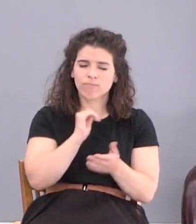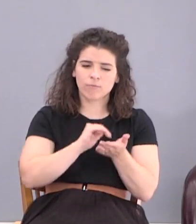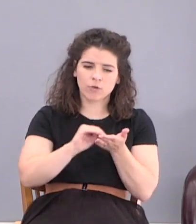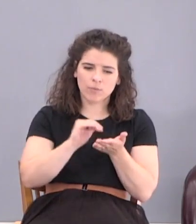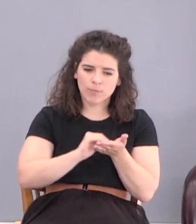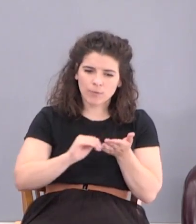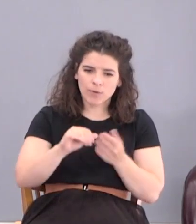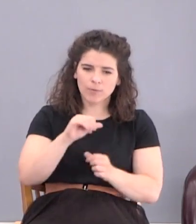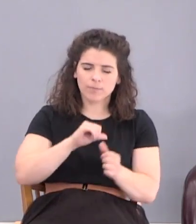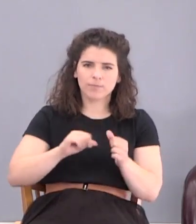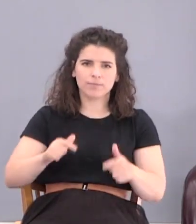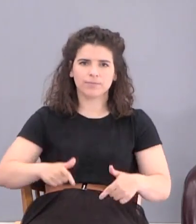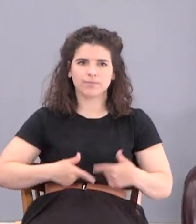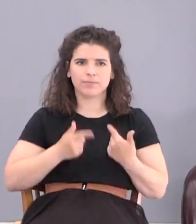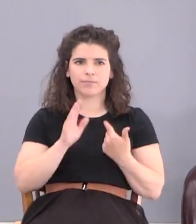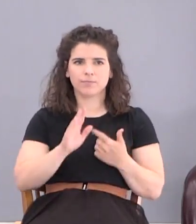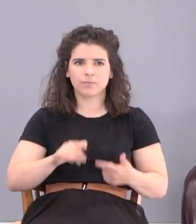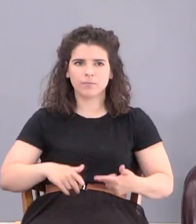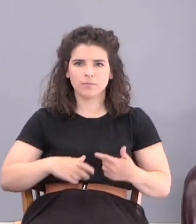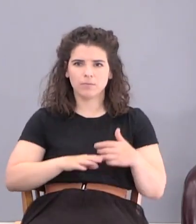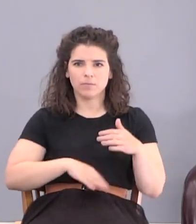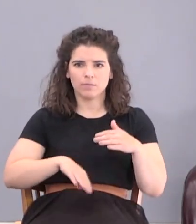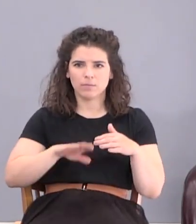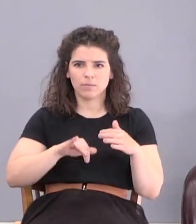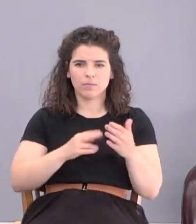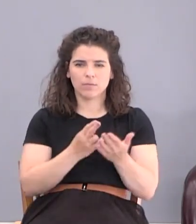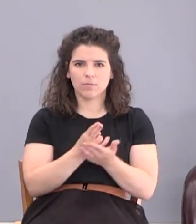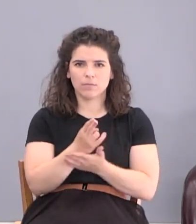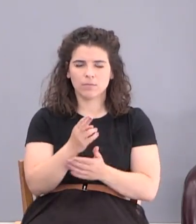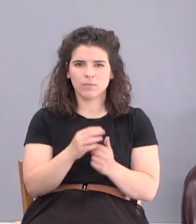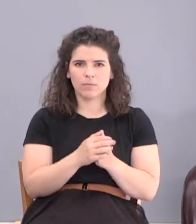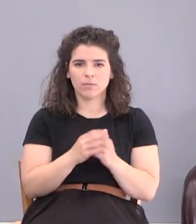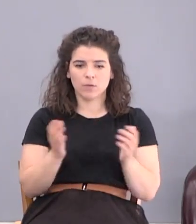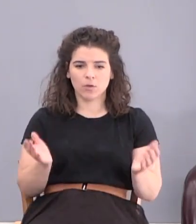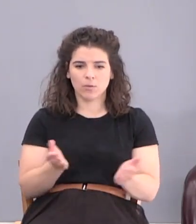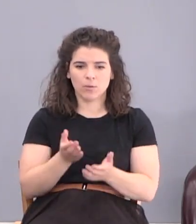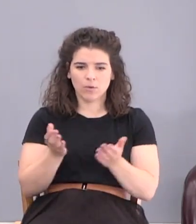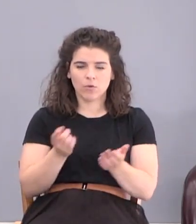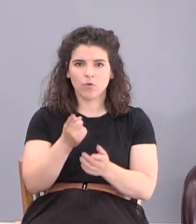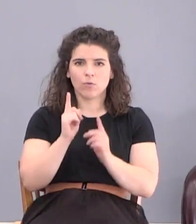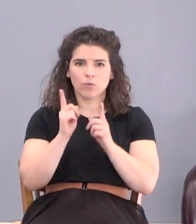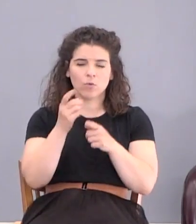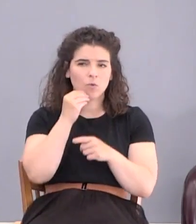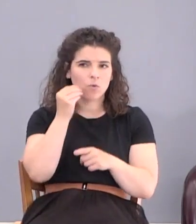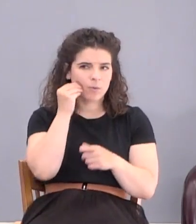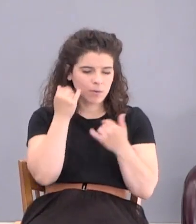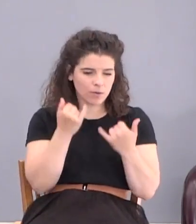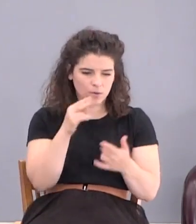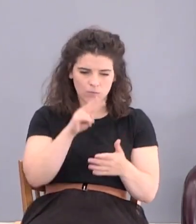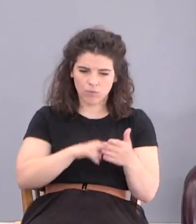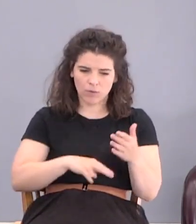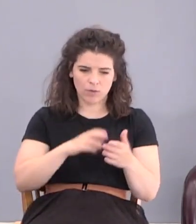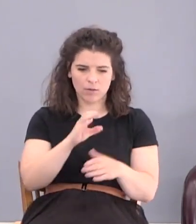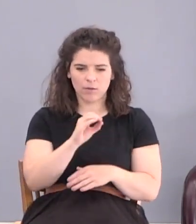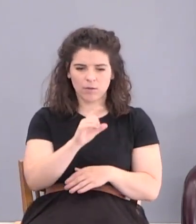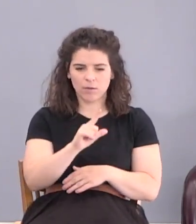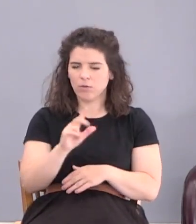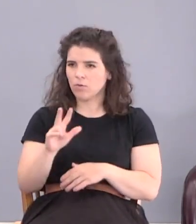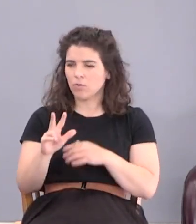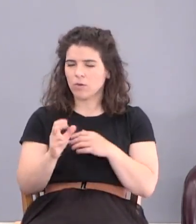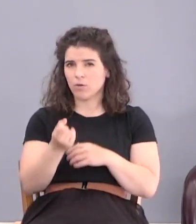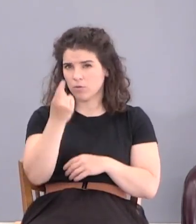Live your life based on that truth. So I would encourage you, when you go home today, read the rest of Colossians 3 in light of